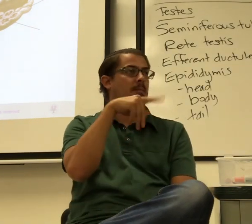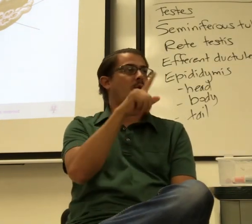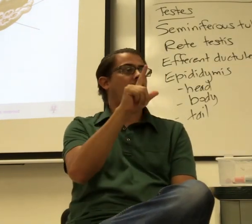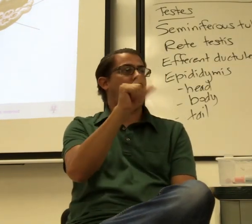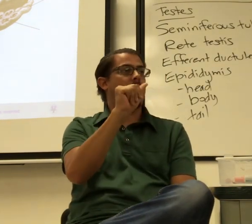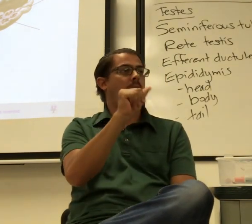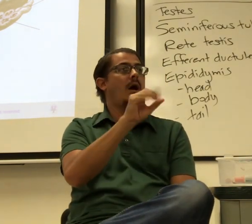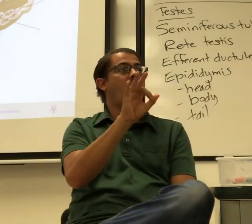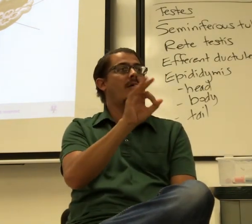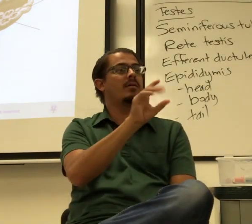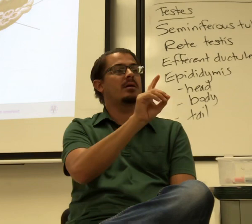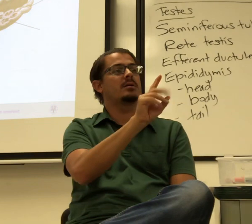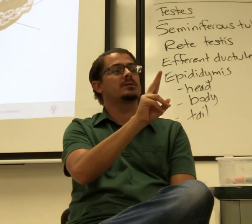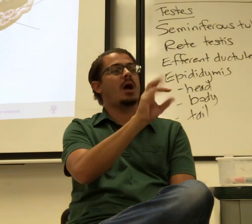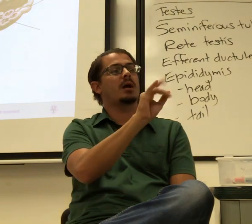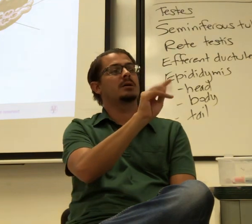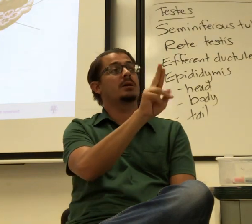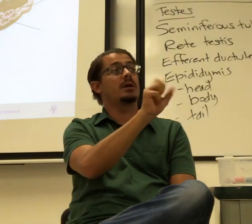ductus deferens.